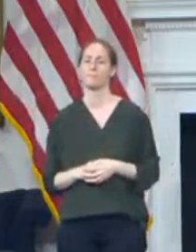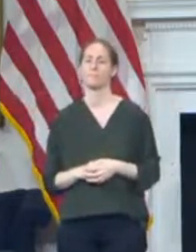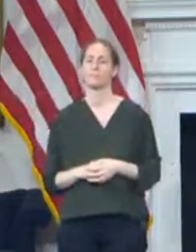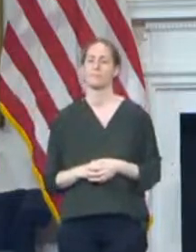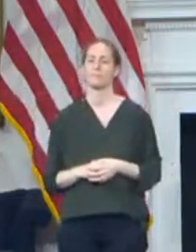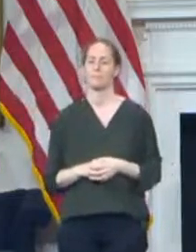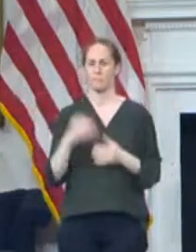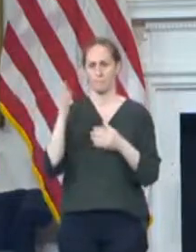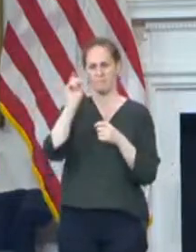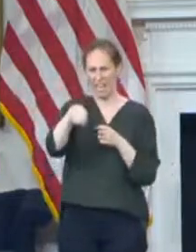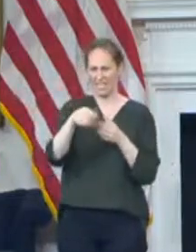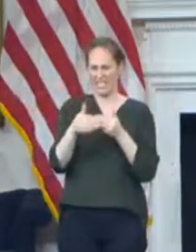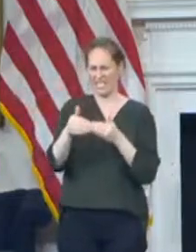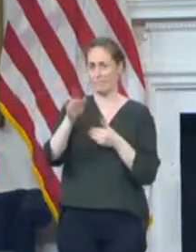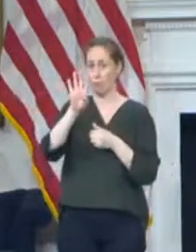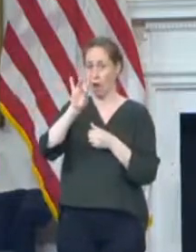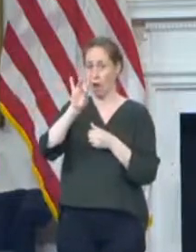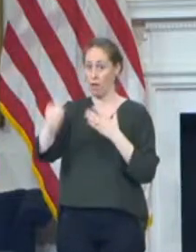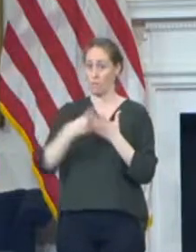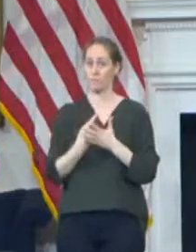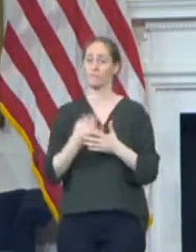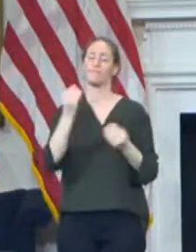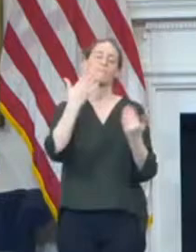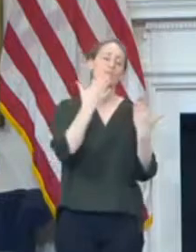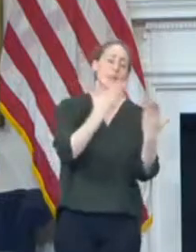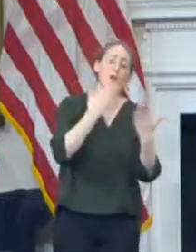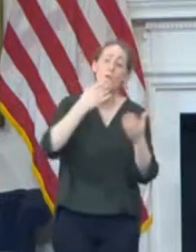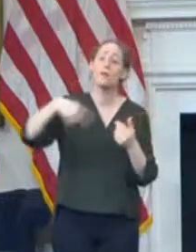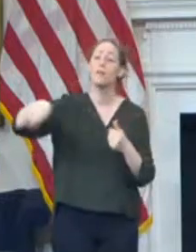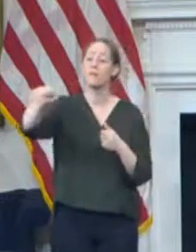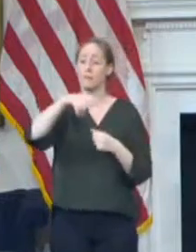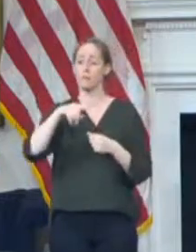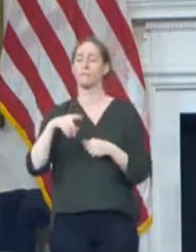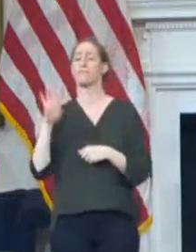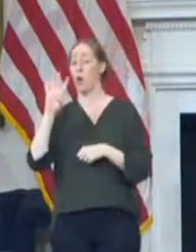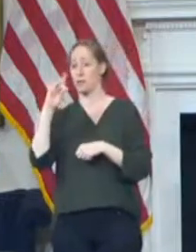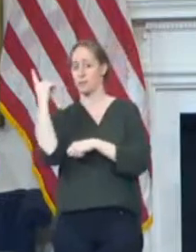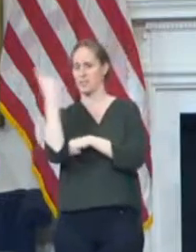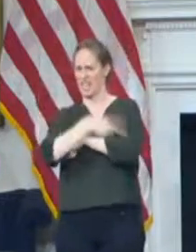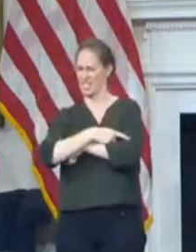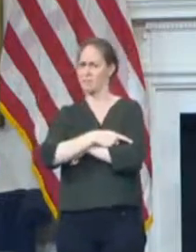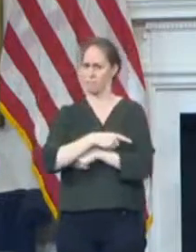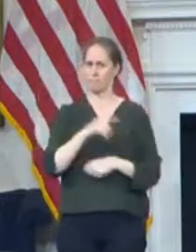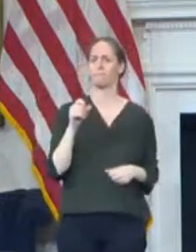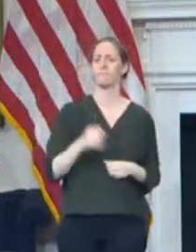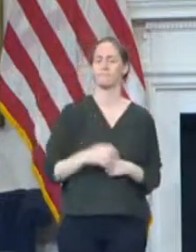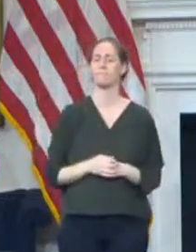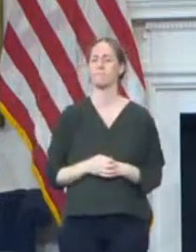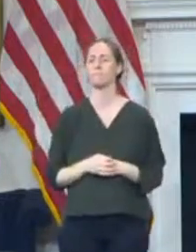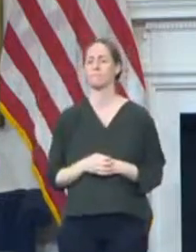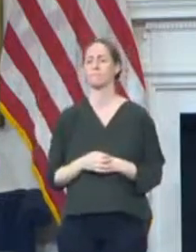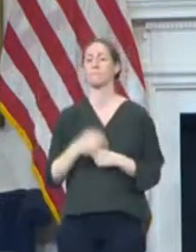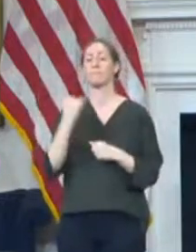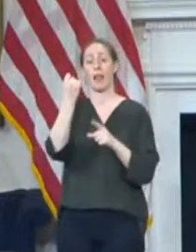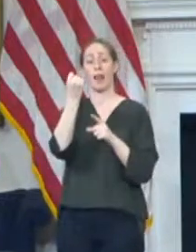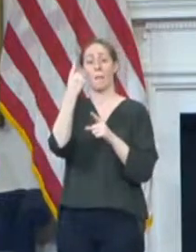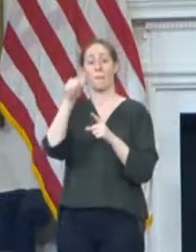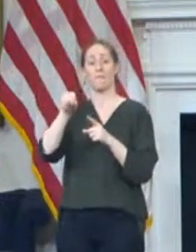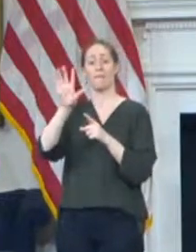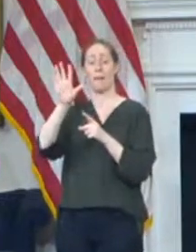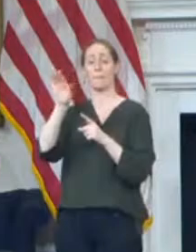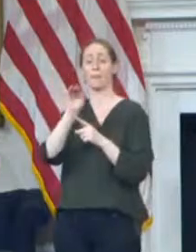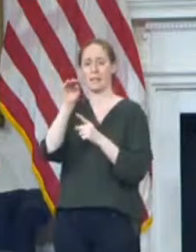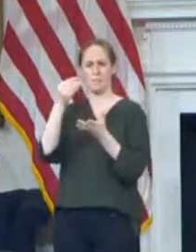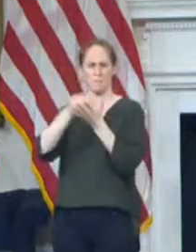days. I want to commend Baltimore County on this week's announcement that $11.5 million